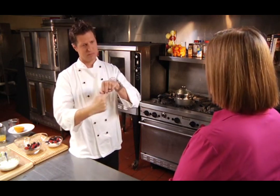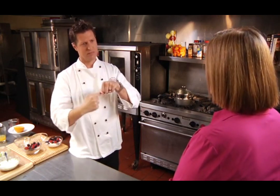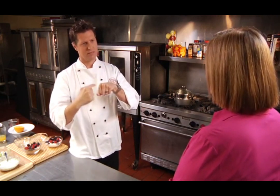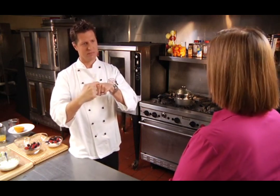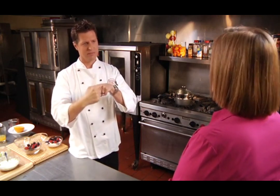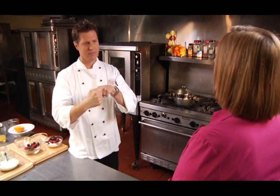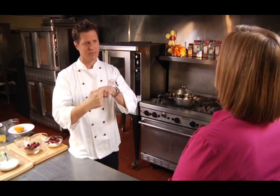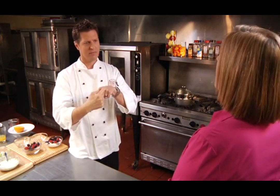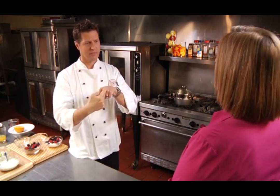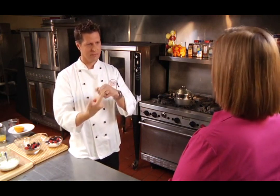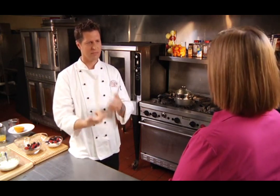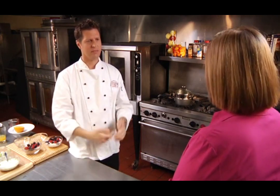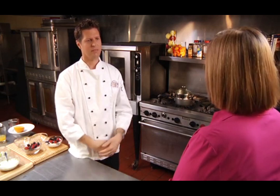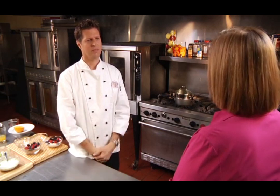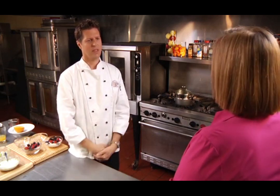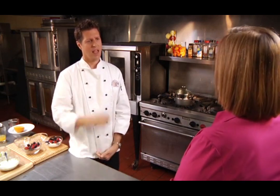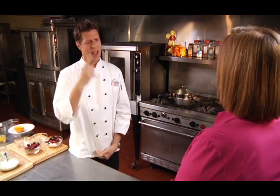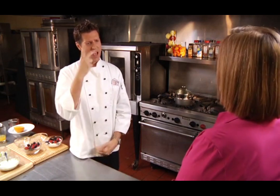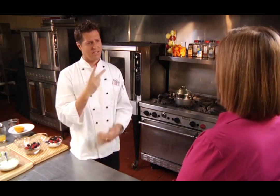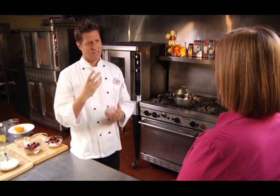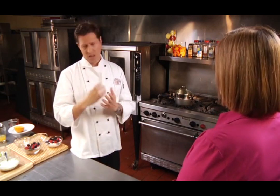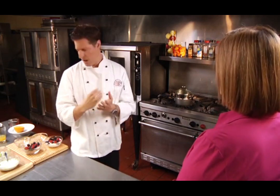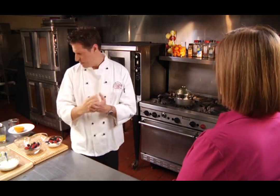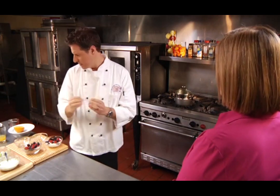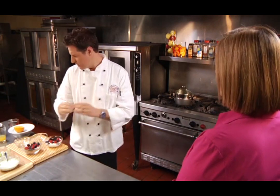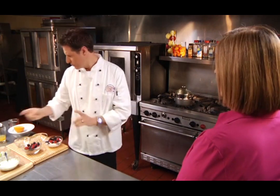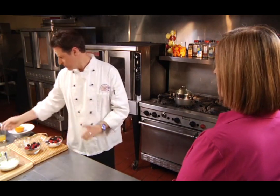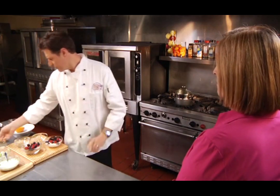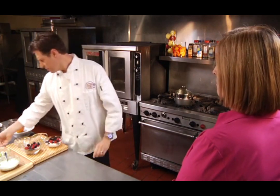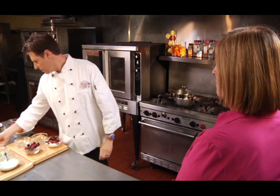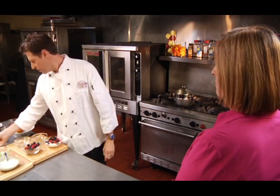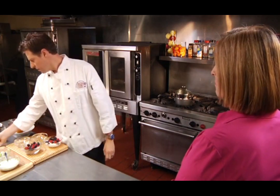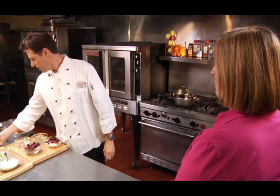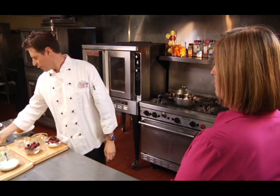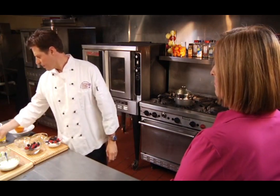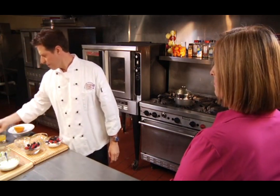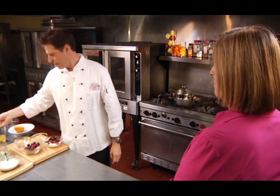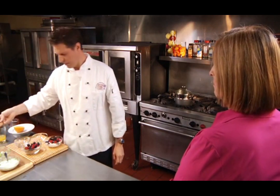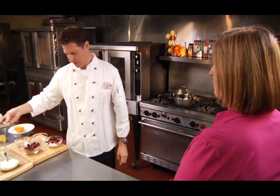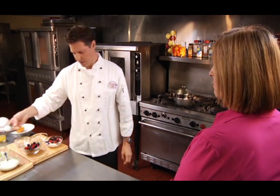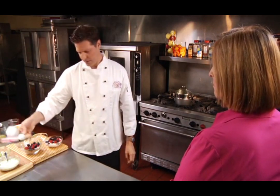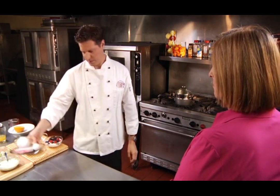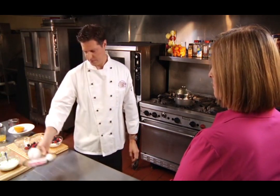1 cup is the size of your fist. 1/2 cup is the size of half a baseball.